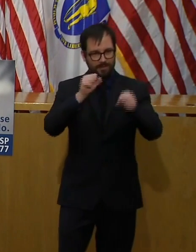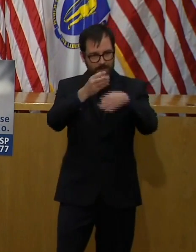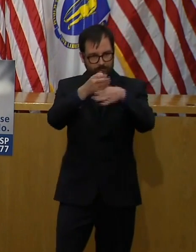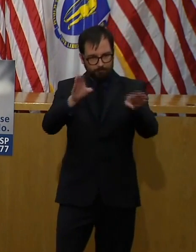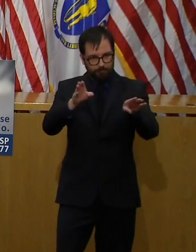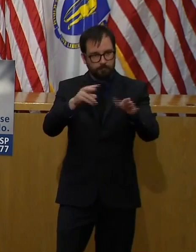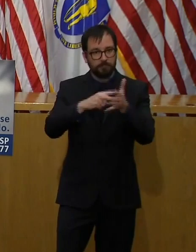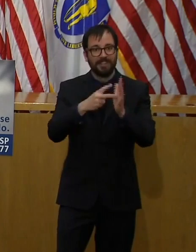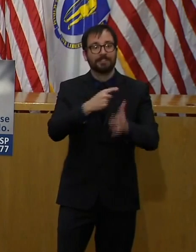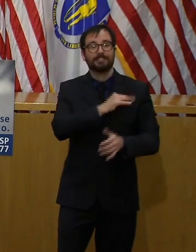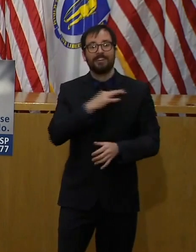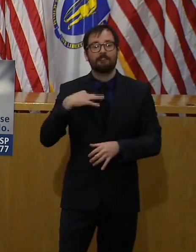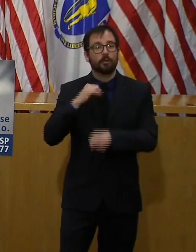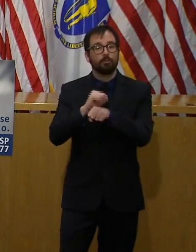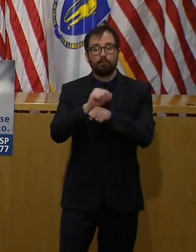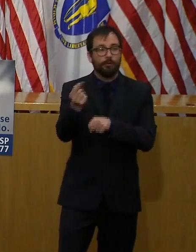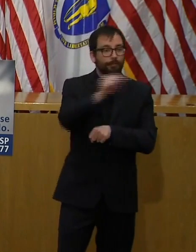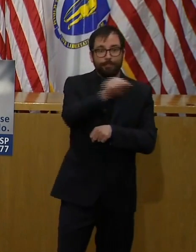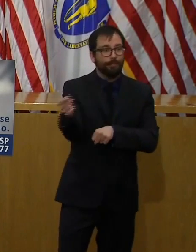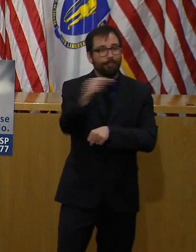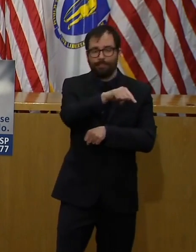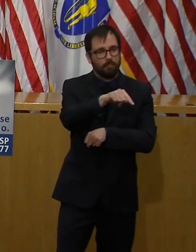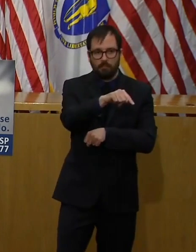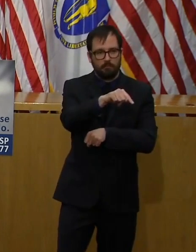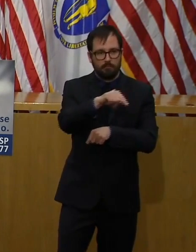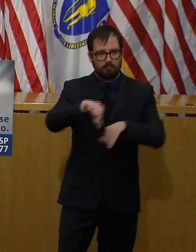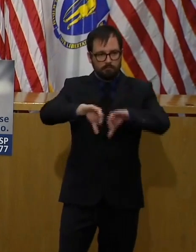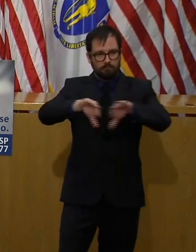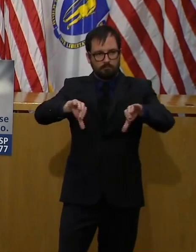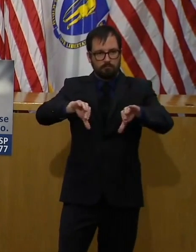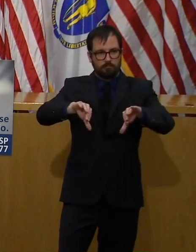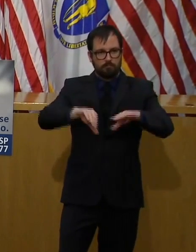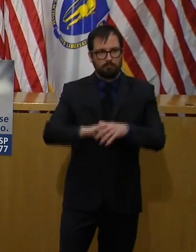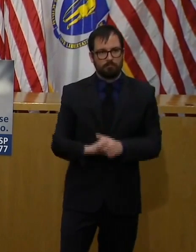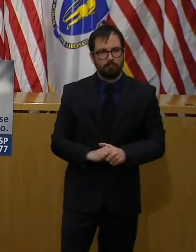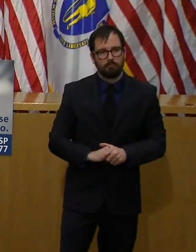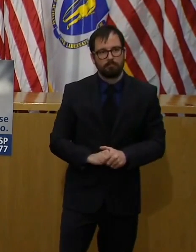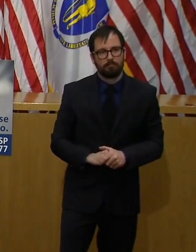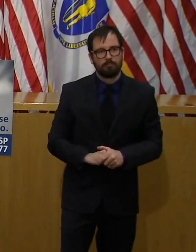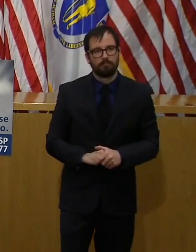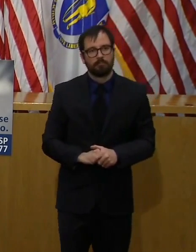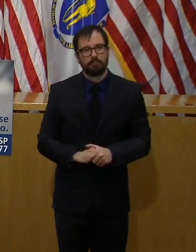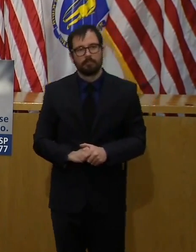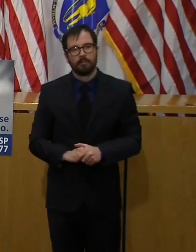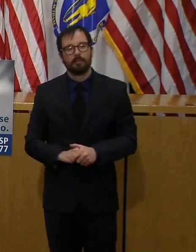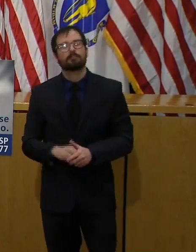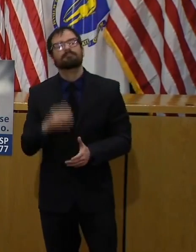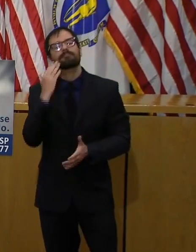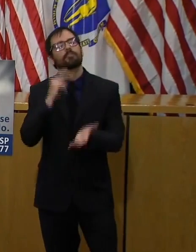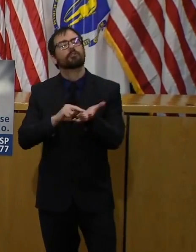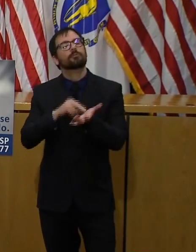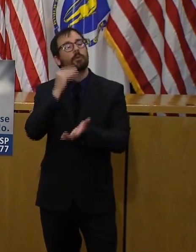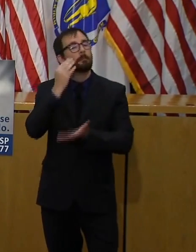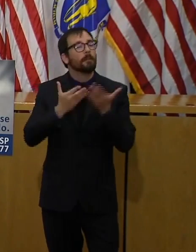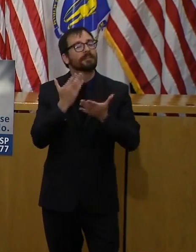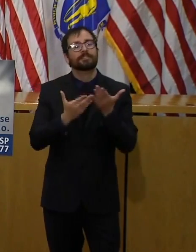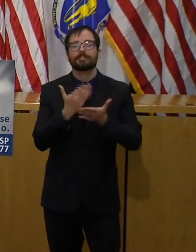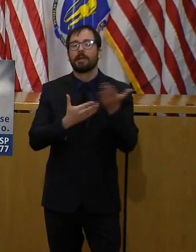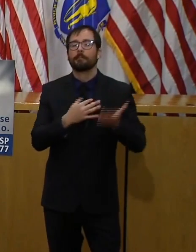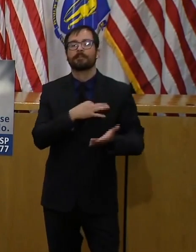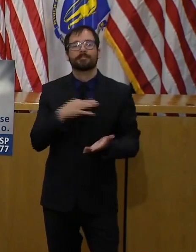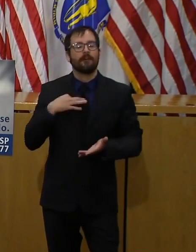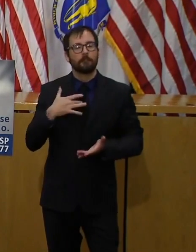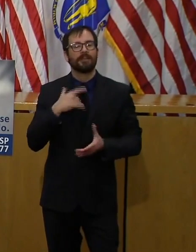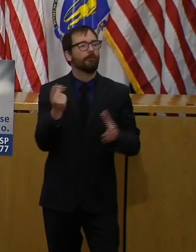in hospitals, you know staff often float from unit to unit, ward to ward, or in a nursing home, like